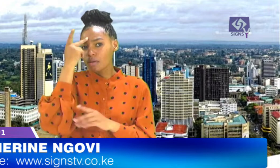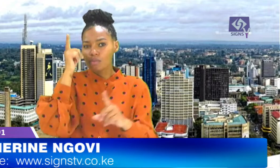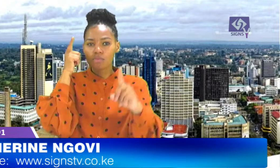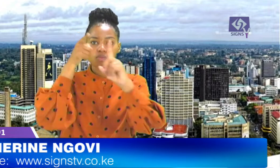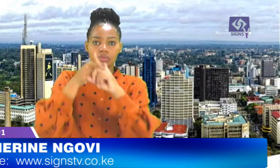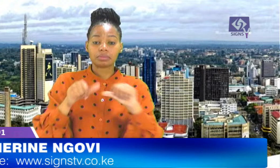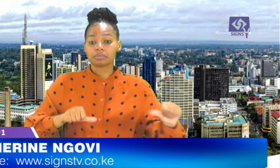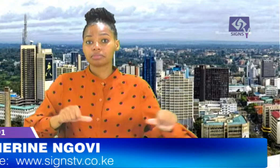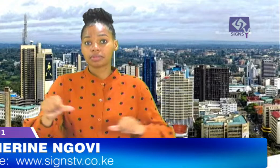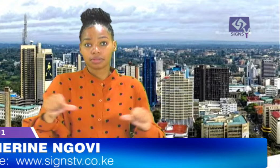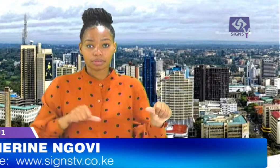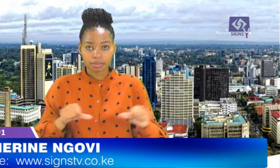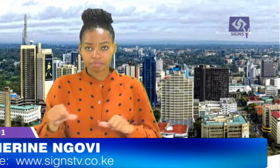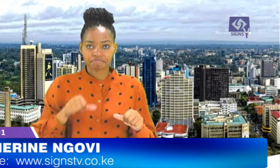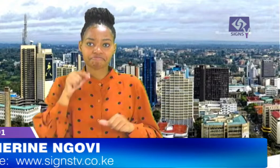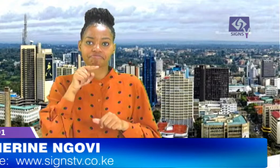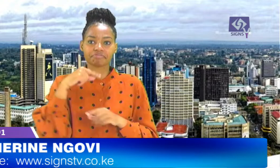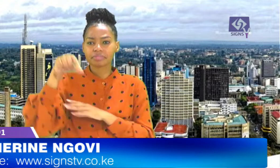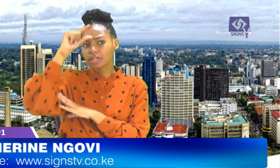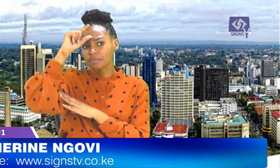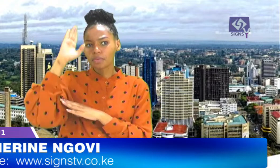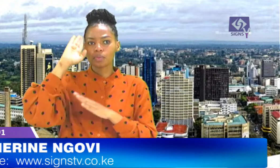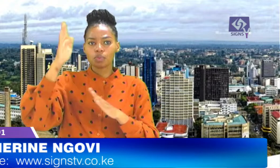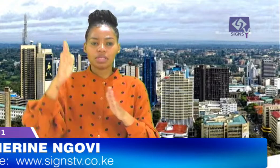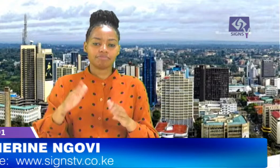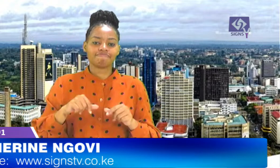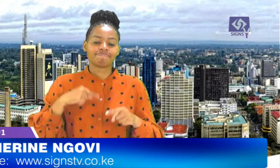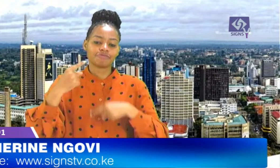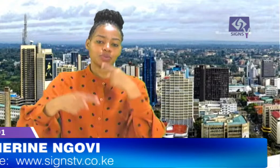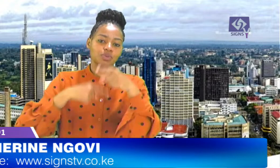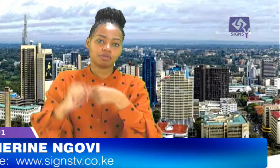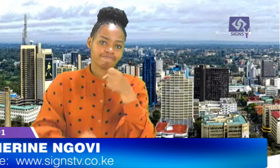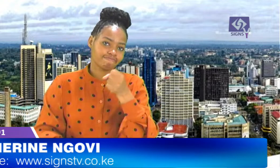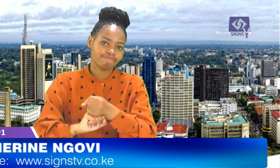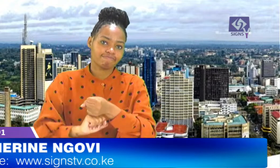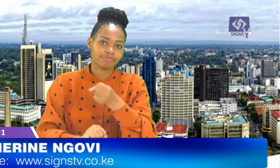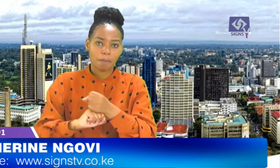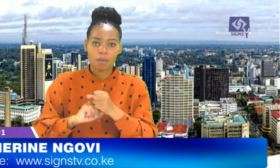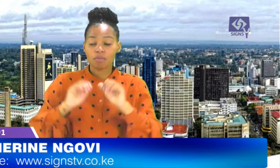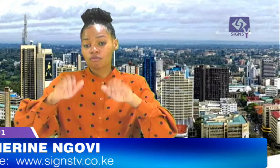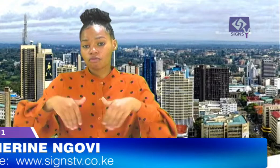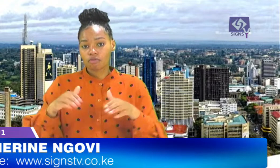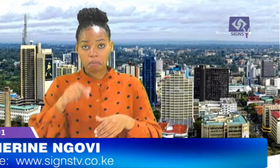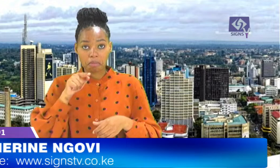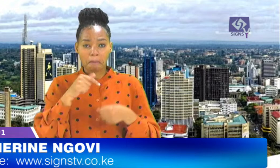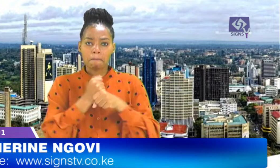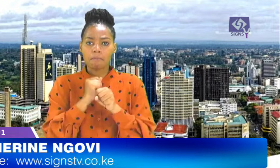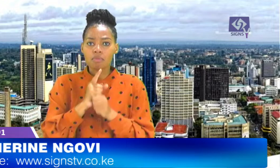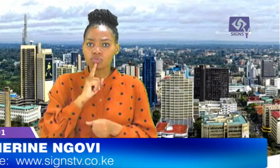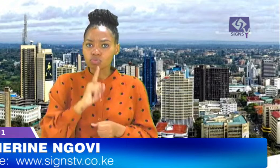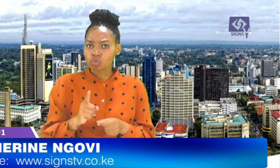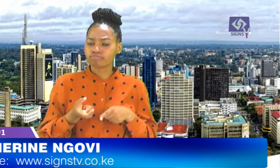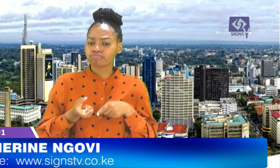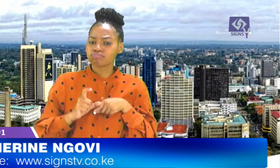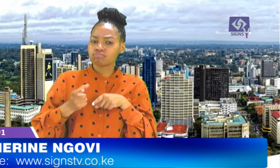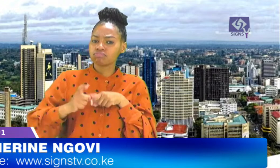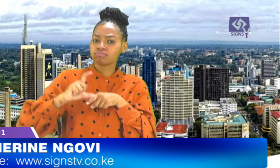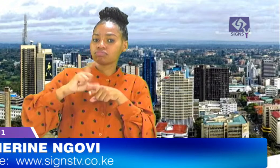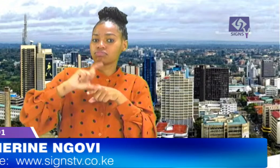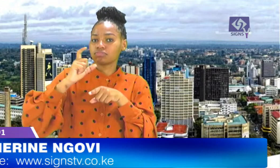of the priorities of the Kenya Kwanza administration. Hence, the government will continue supporting farmers